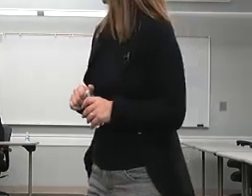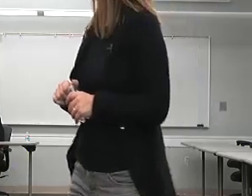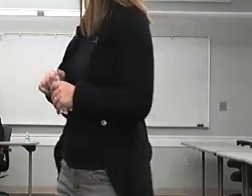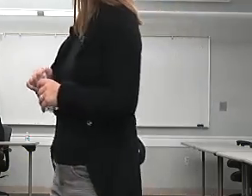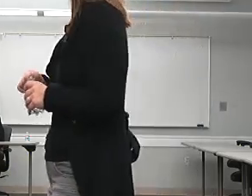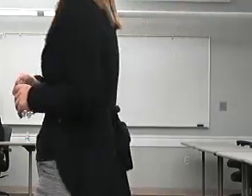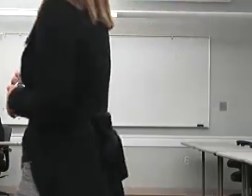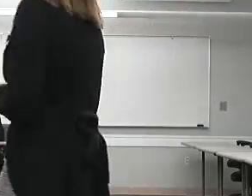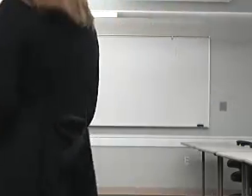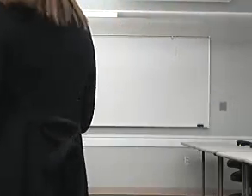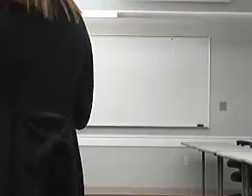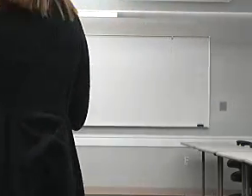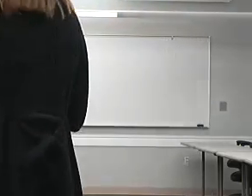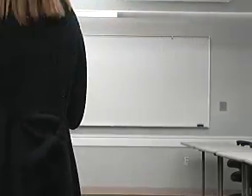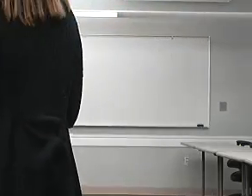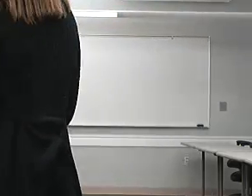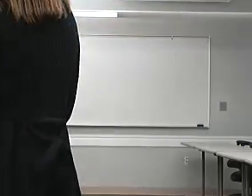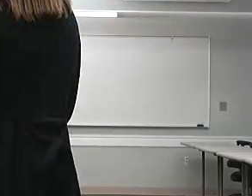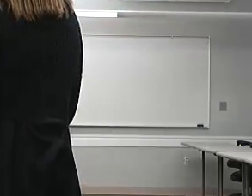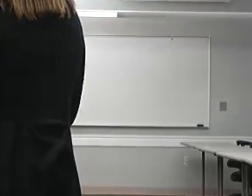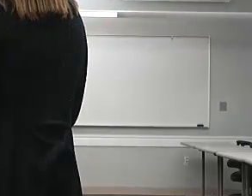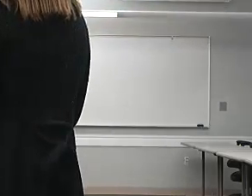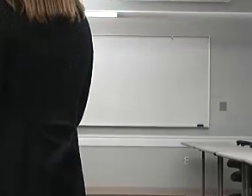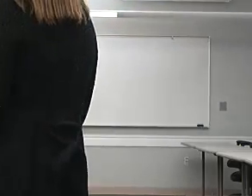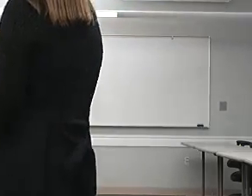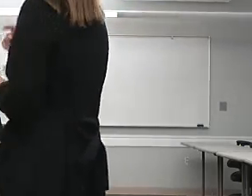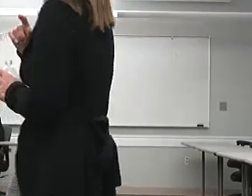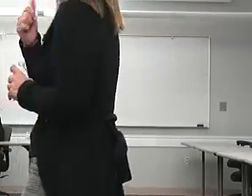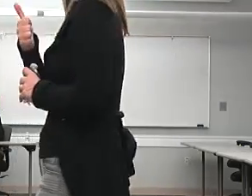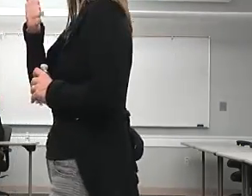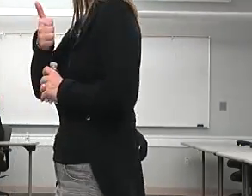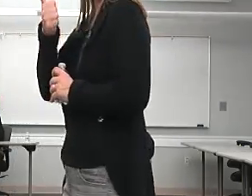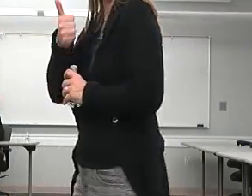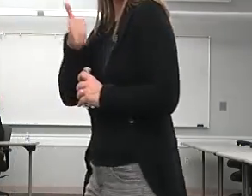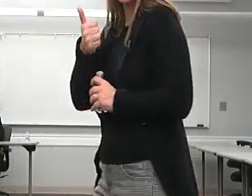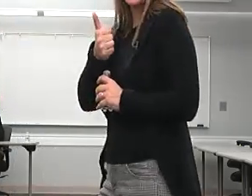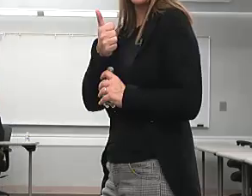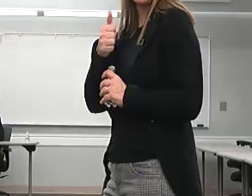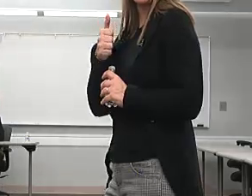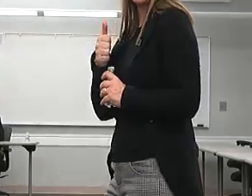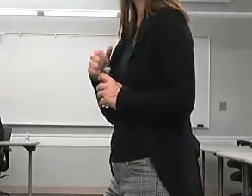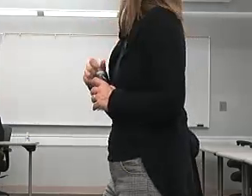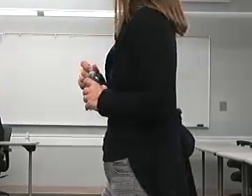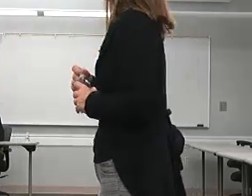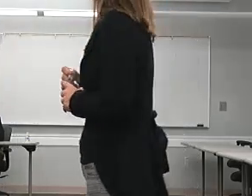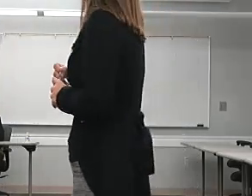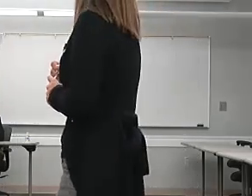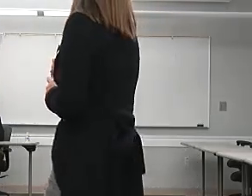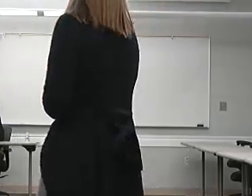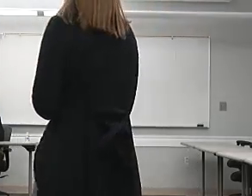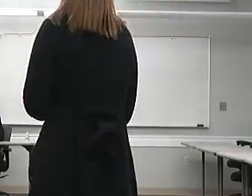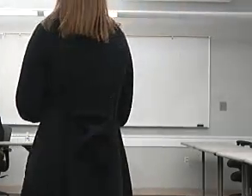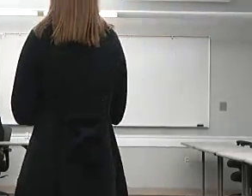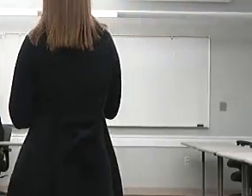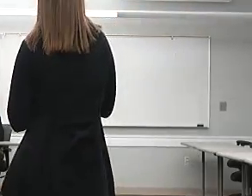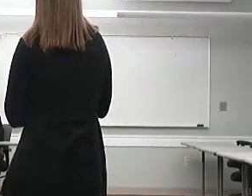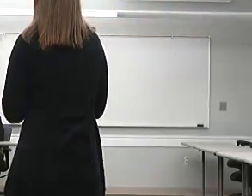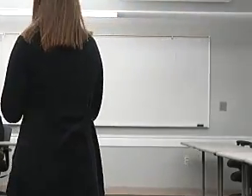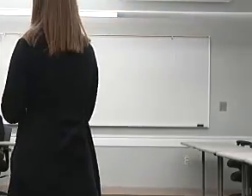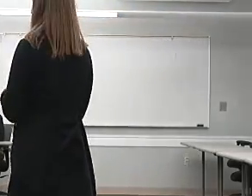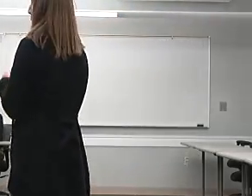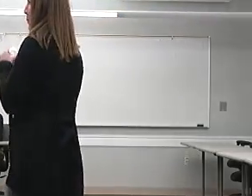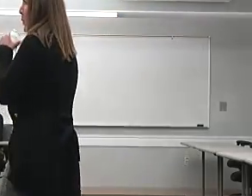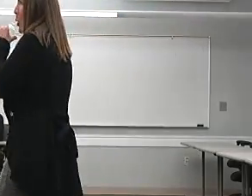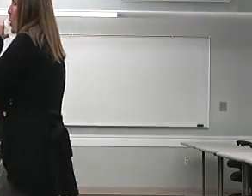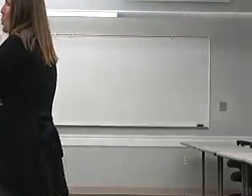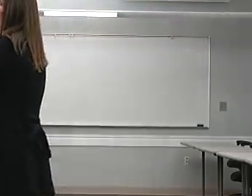Yeah. Yeah. Well, you tell me when they're set. Are they? Okay. Okay.